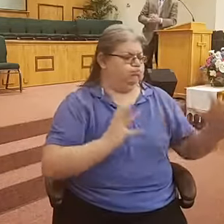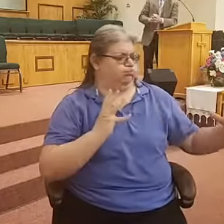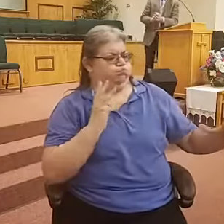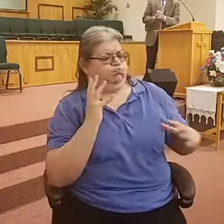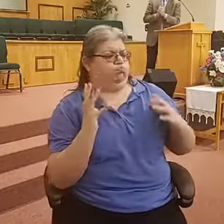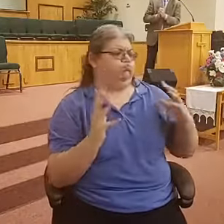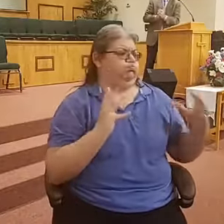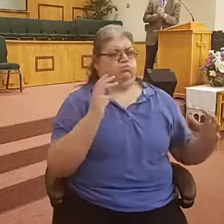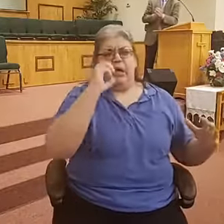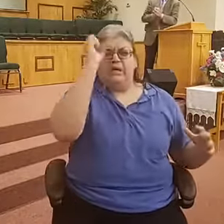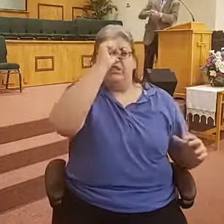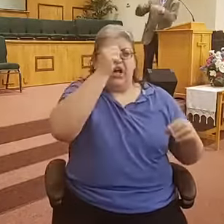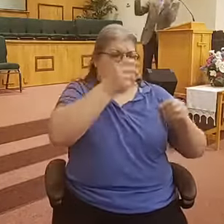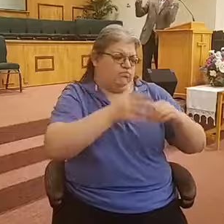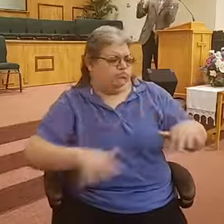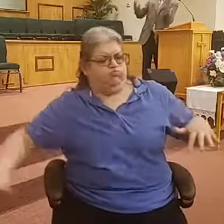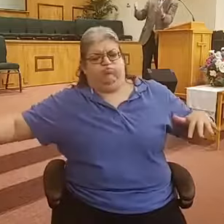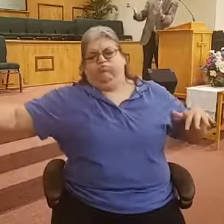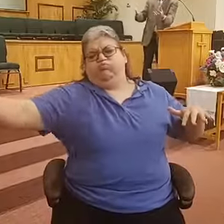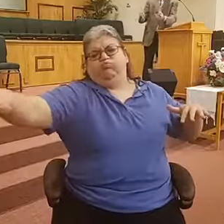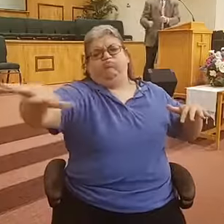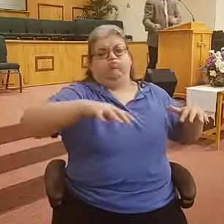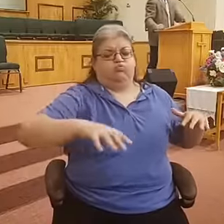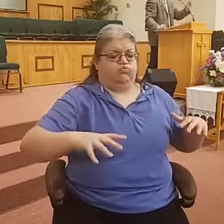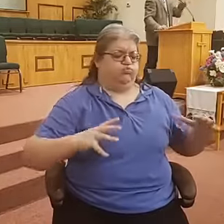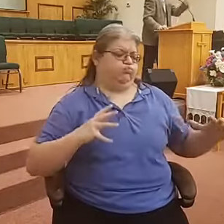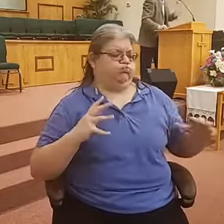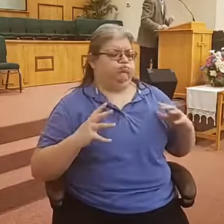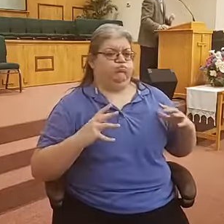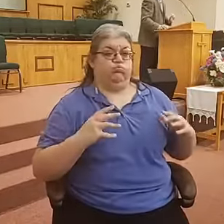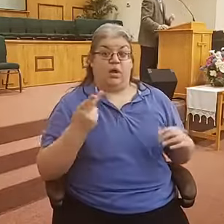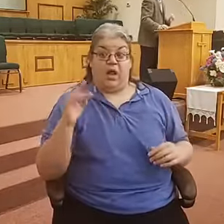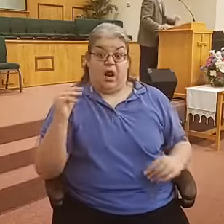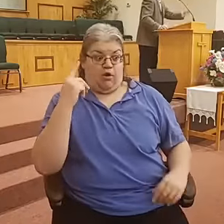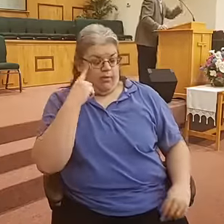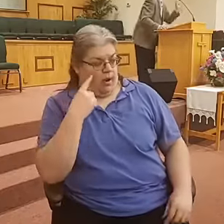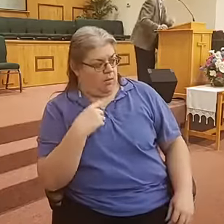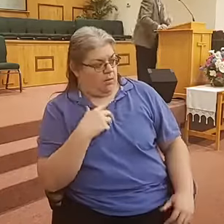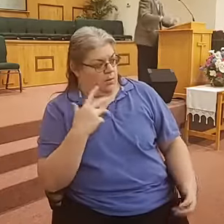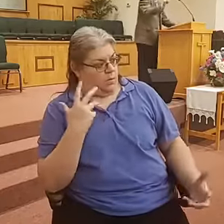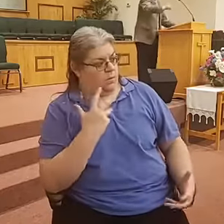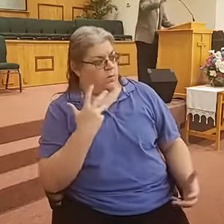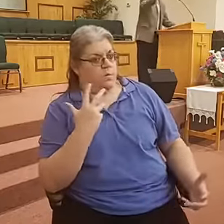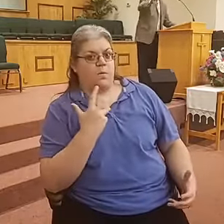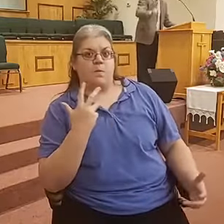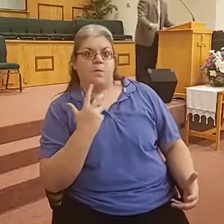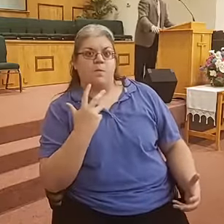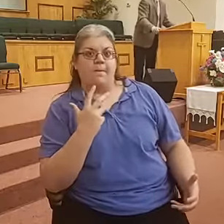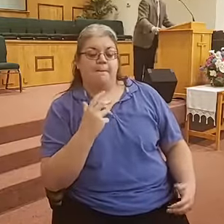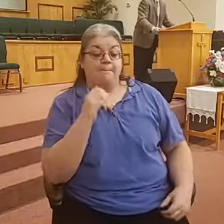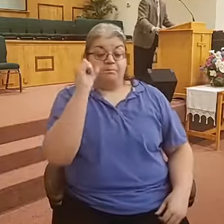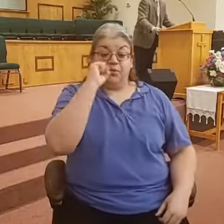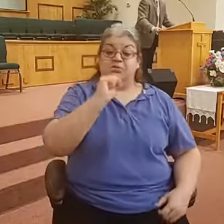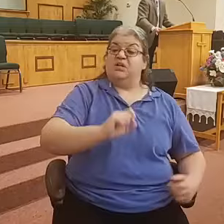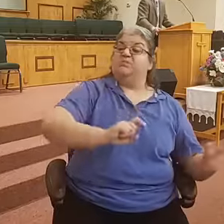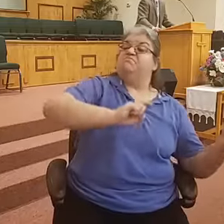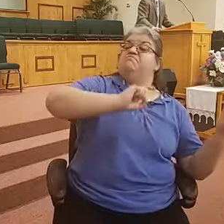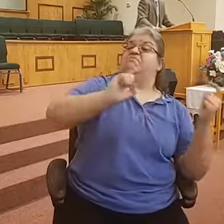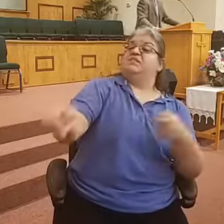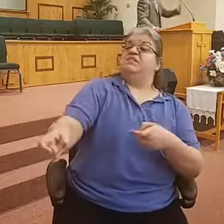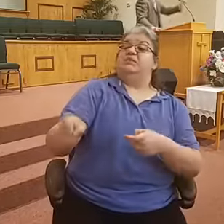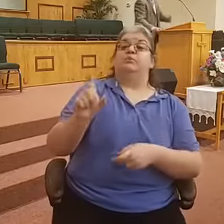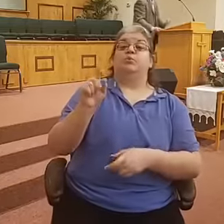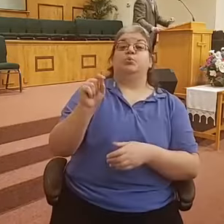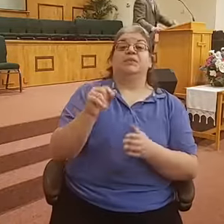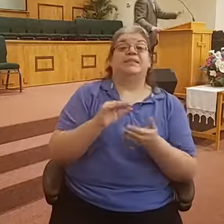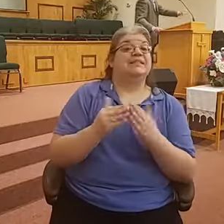Solomon's empire, and he thought to himself, this is magnificent. And so Solomon gives him 20 cities.